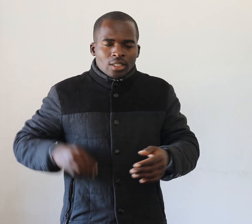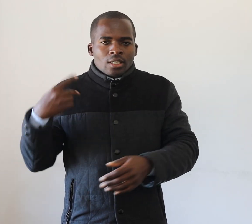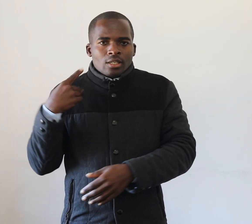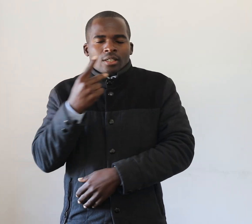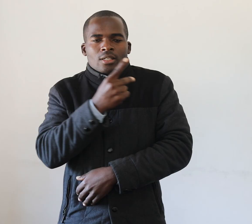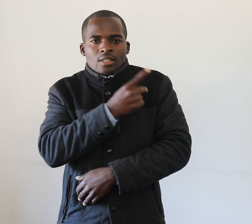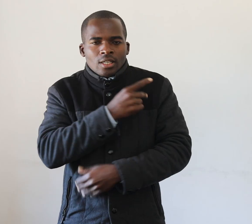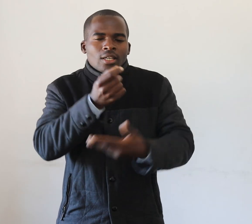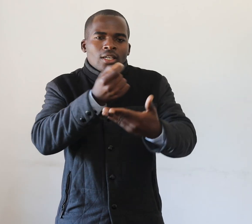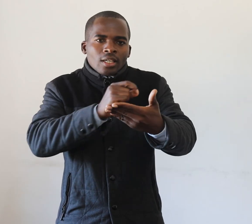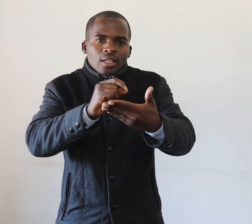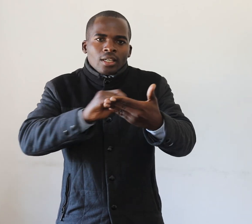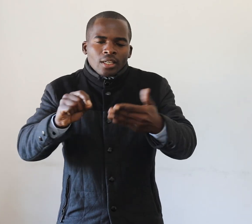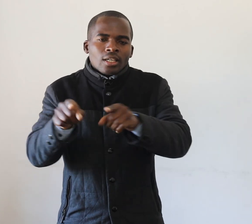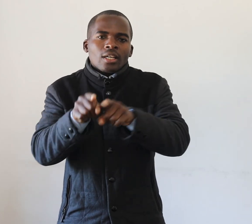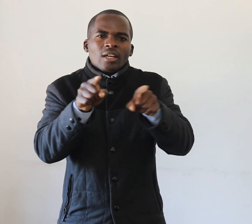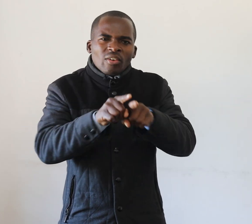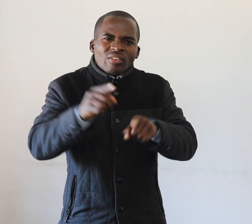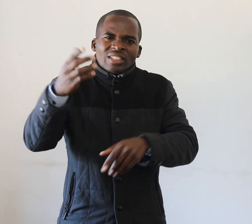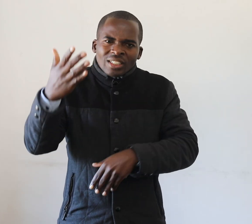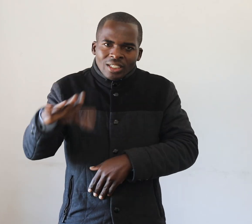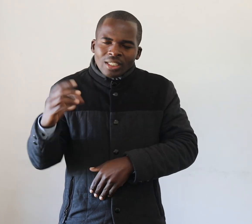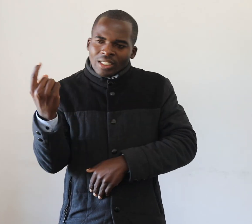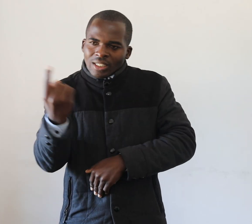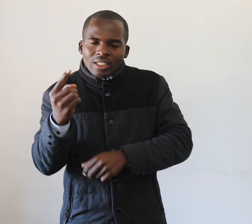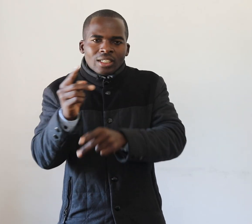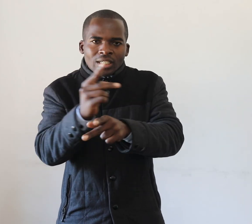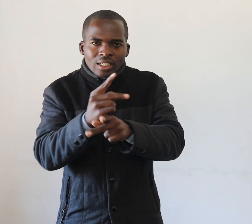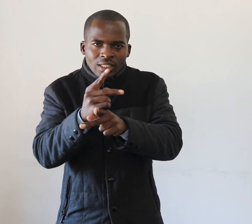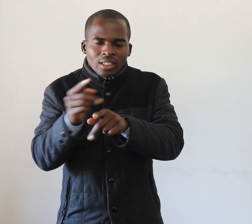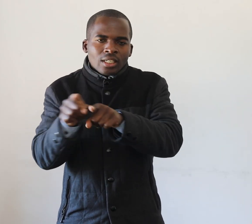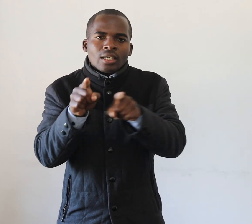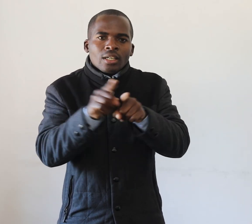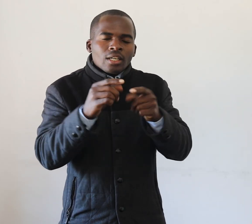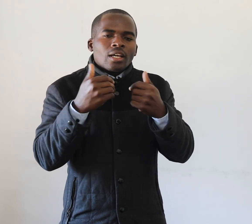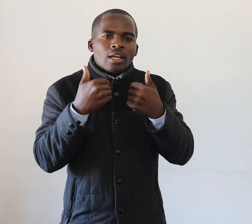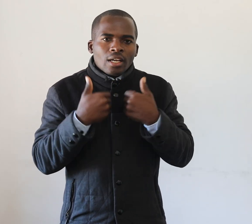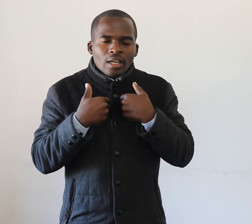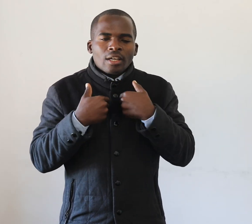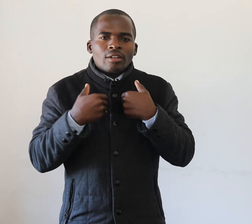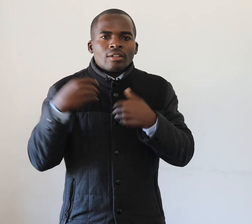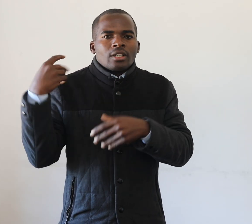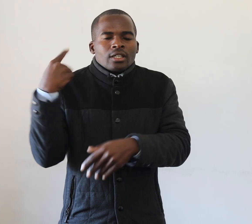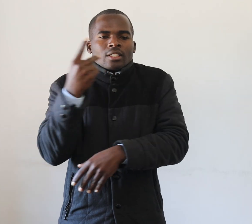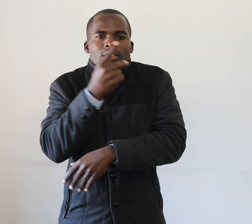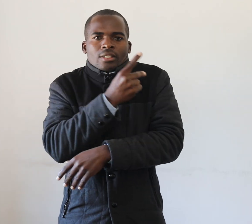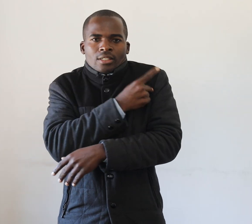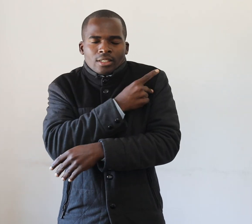treated as permanently secure just because they entered parliament through a party